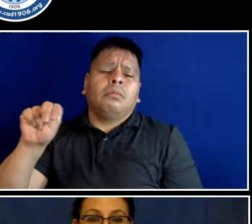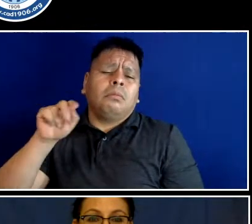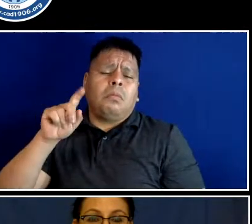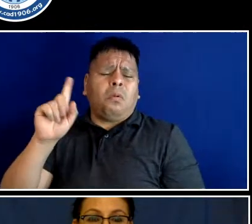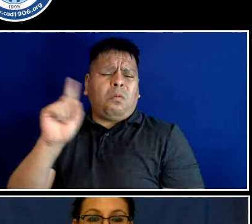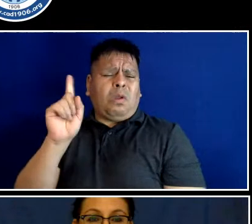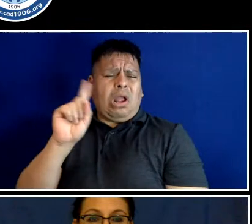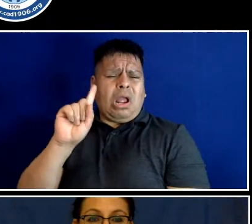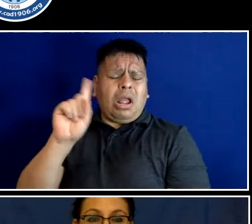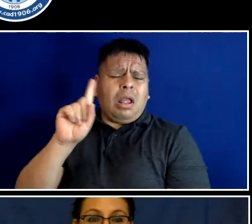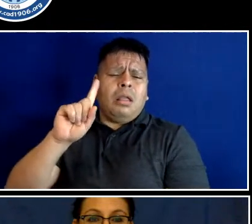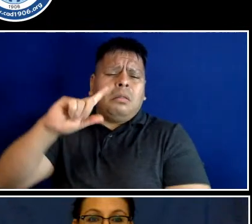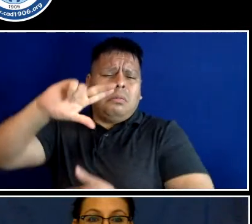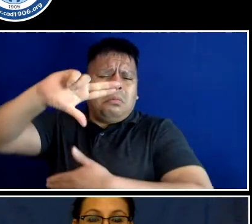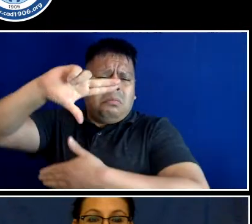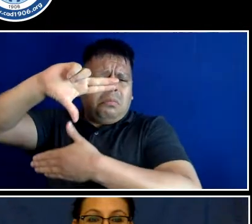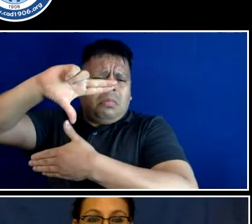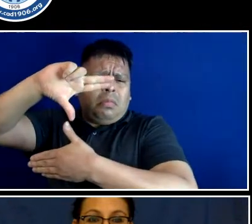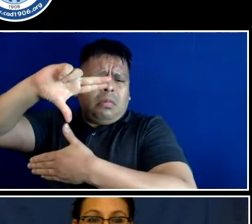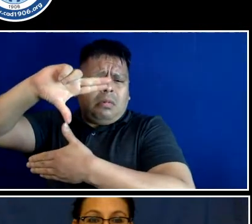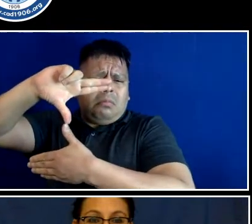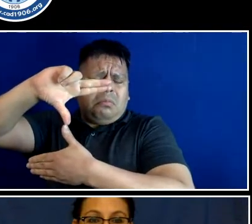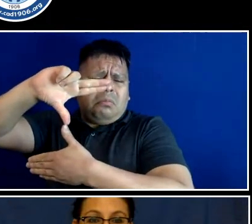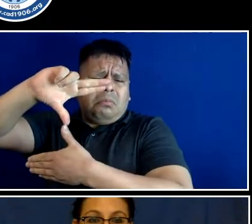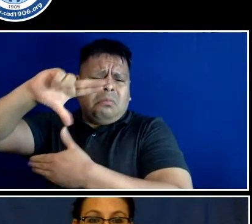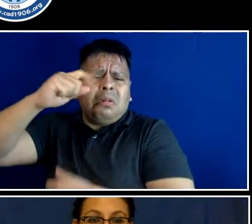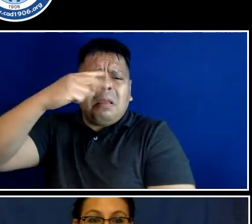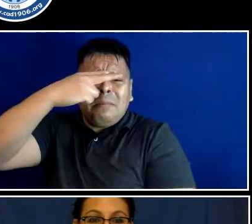use today. Latin American